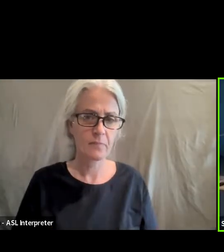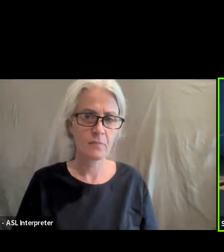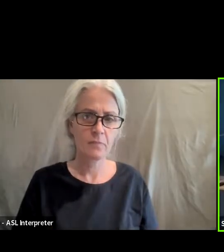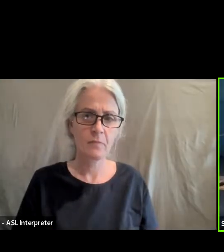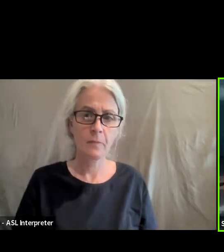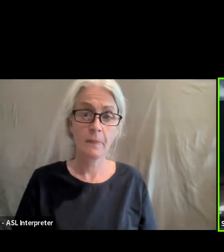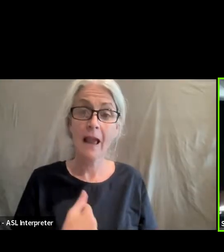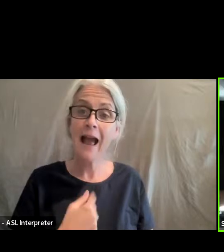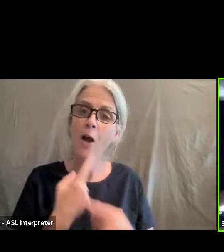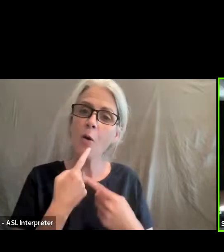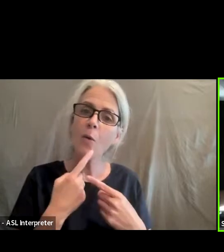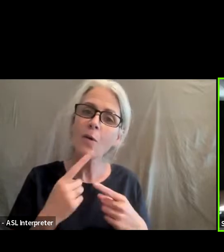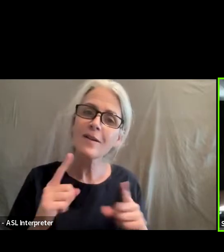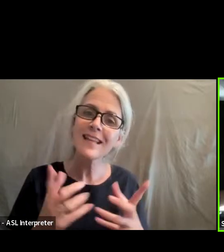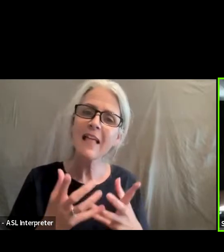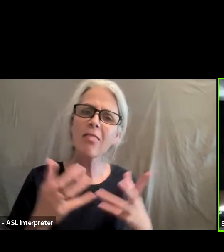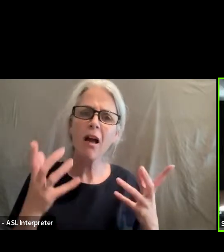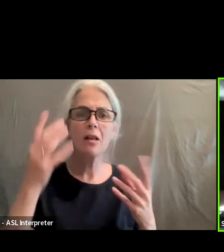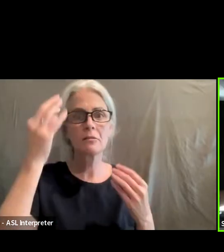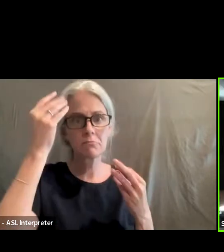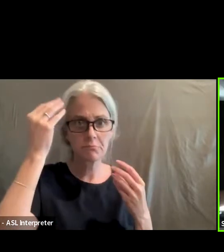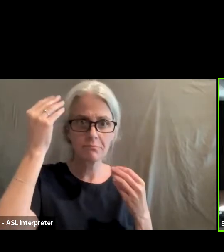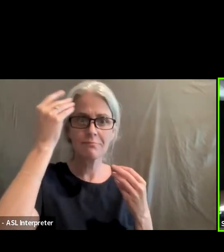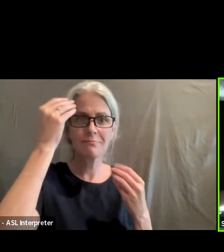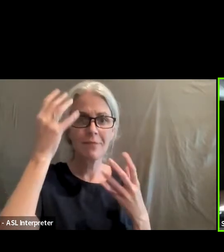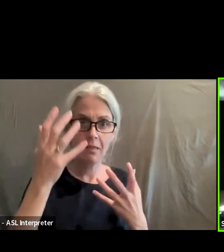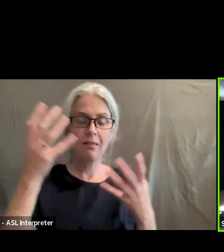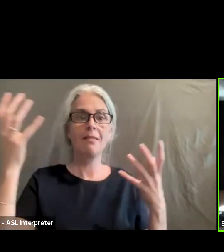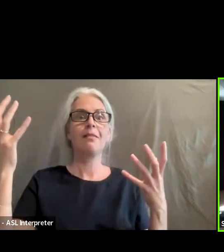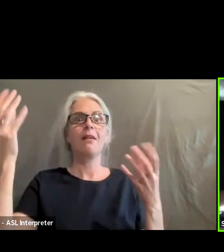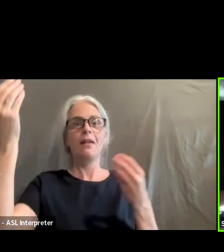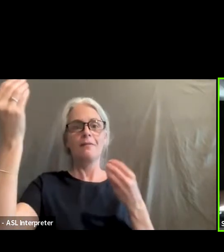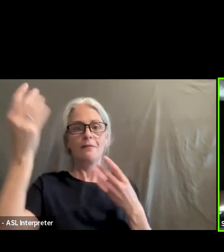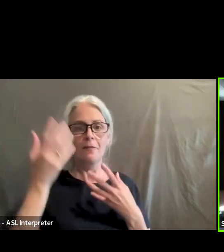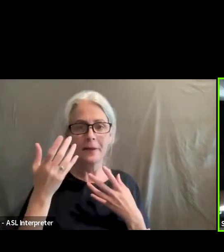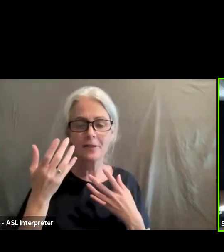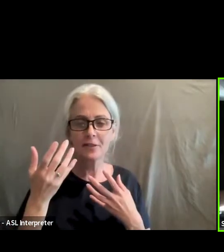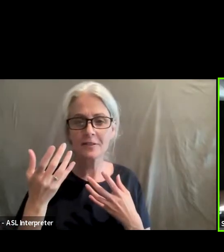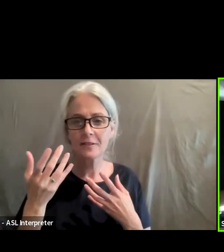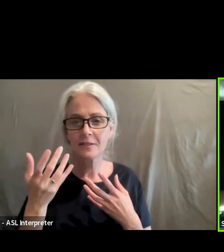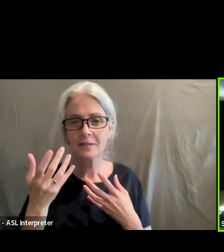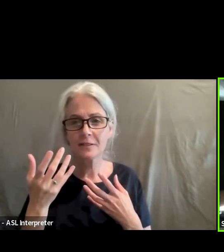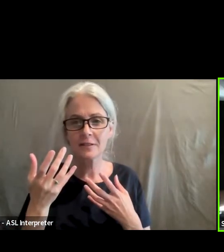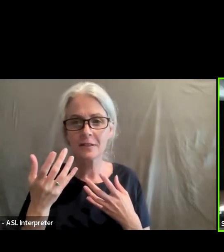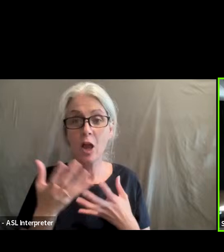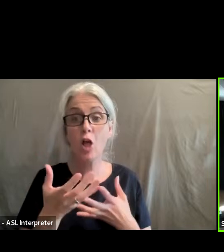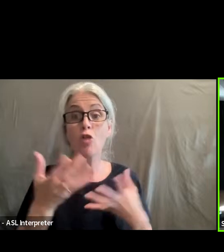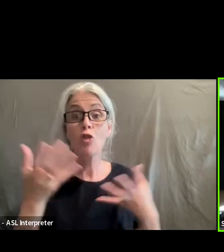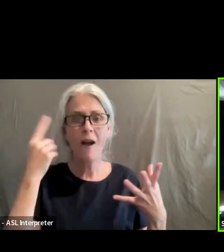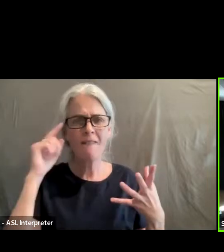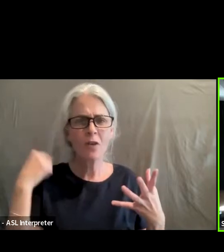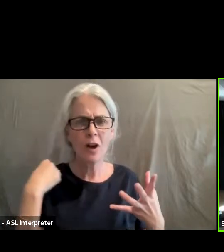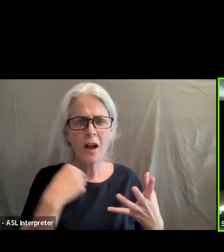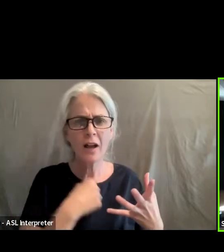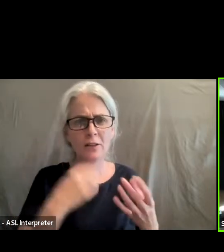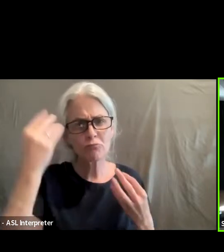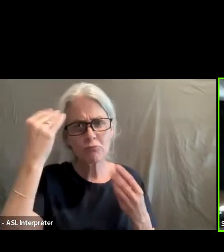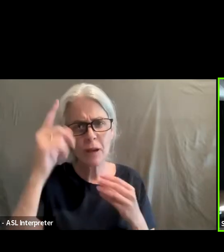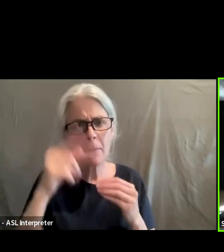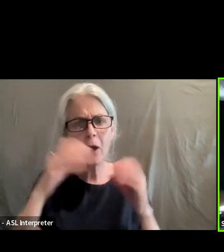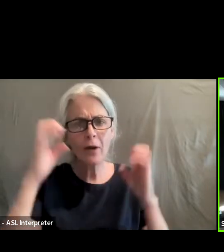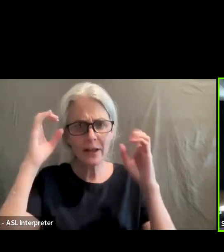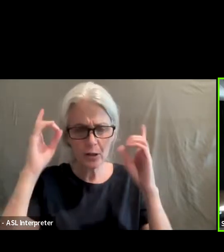Well, I'll just say, I mean, lots to process, right? I mean, this is a lot of information, a lot for us to process as